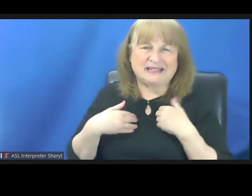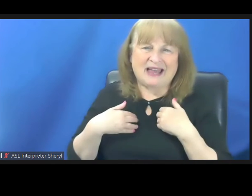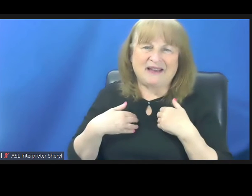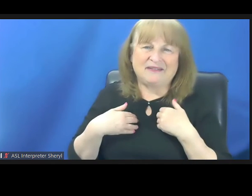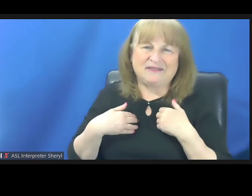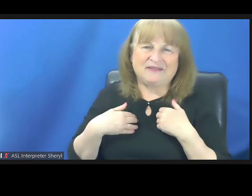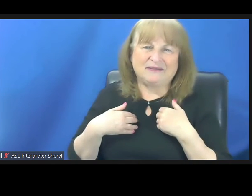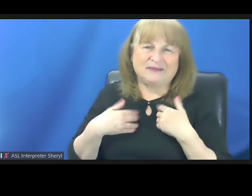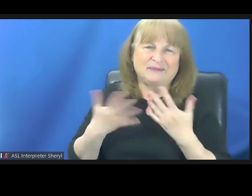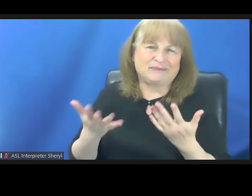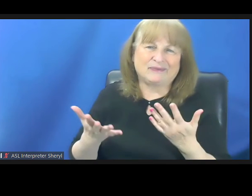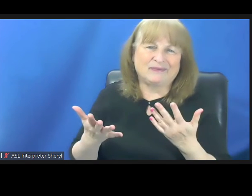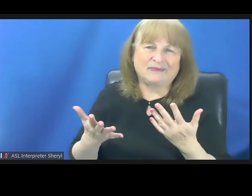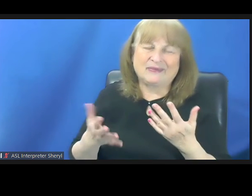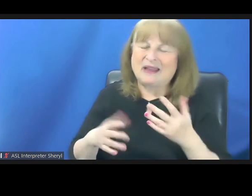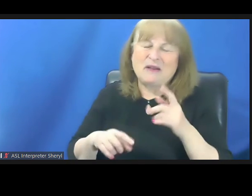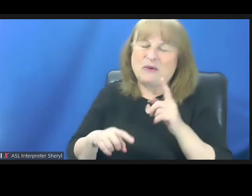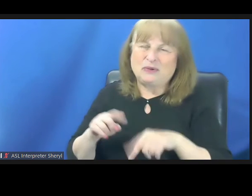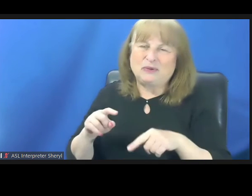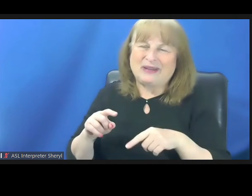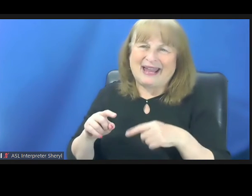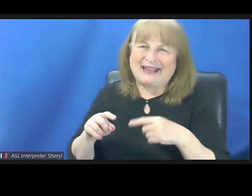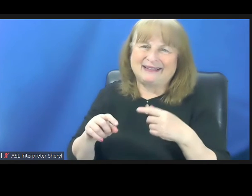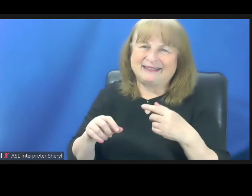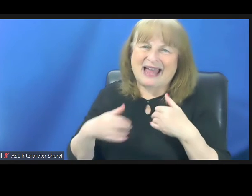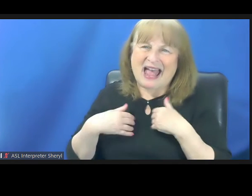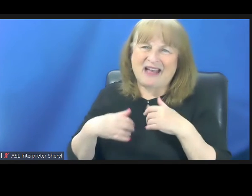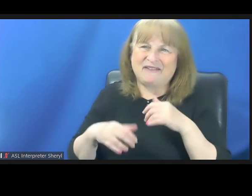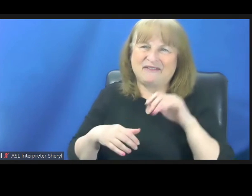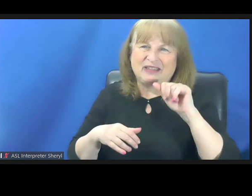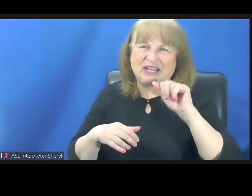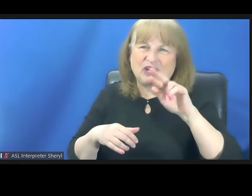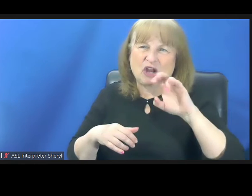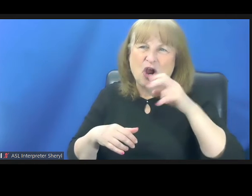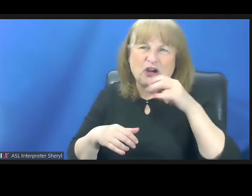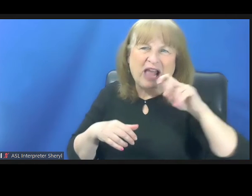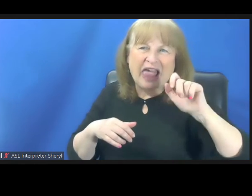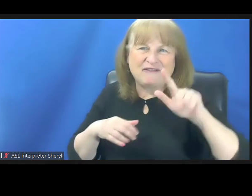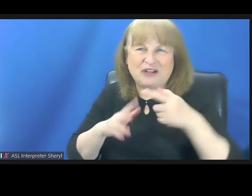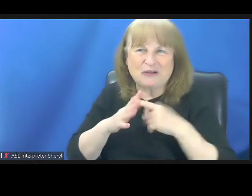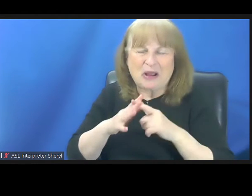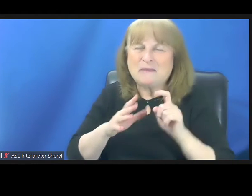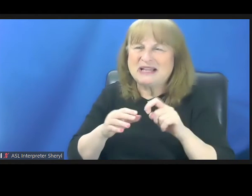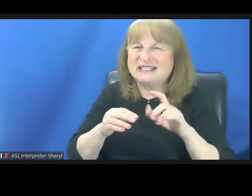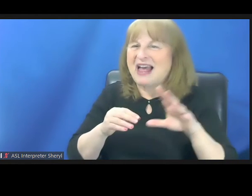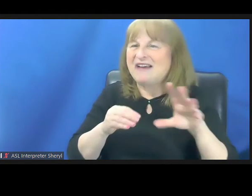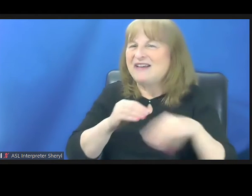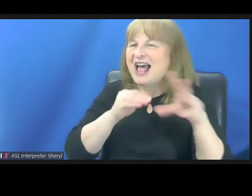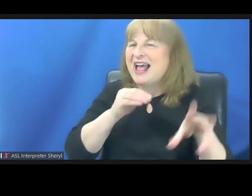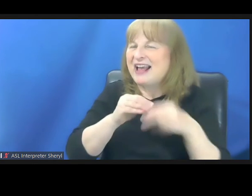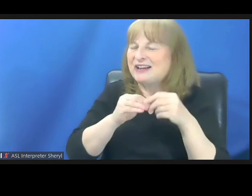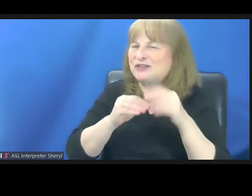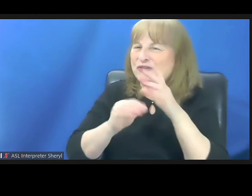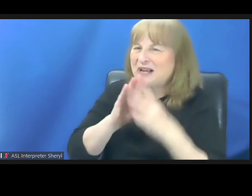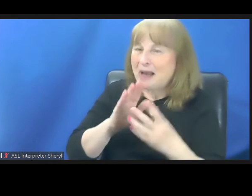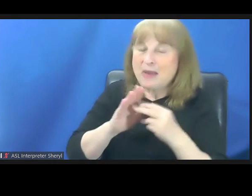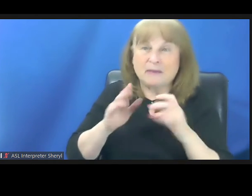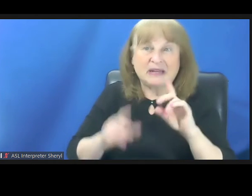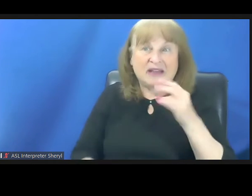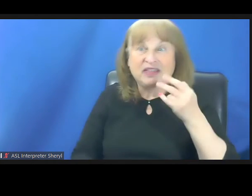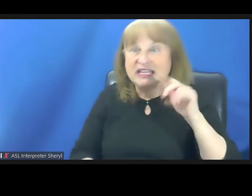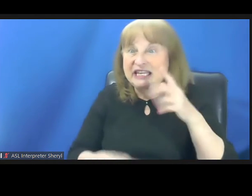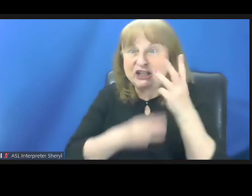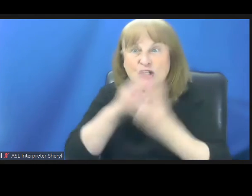use archival originals, so you really need to have access copies. And so the digital world has opened up a